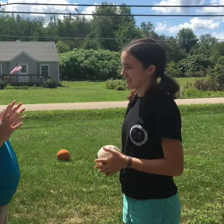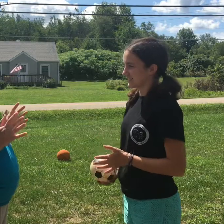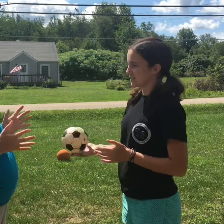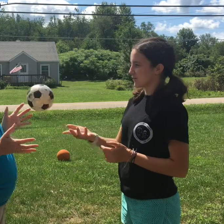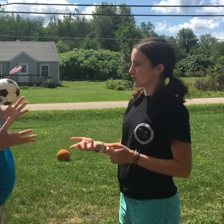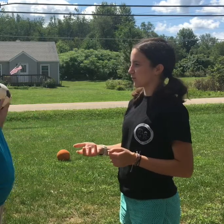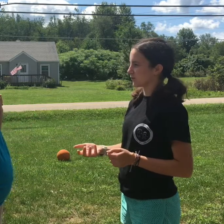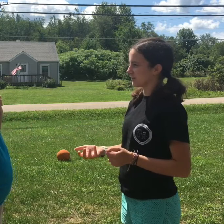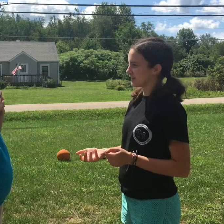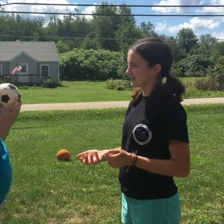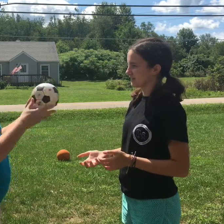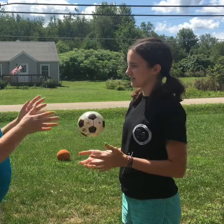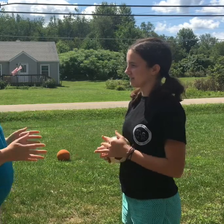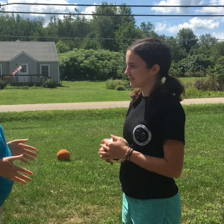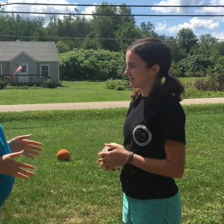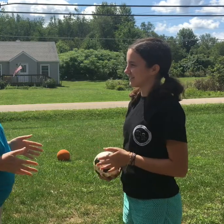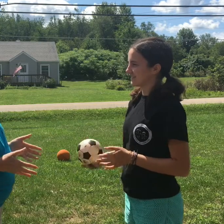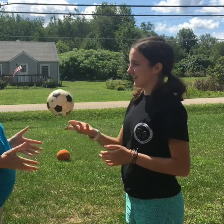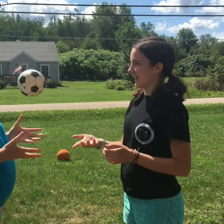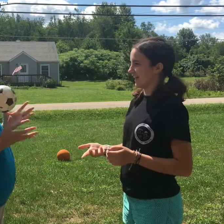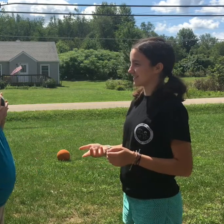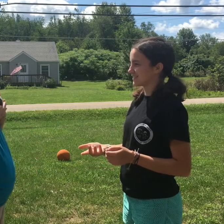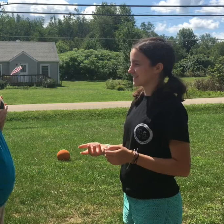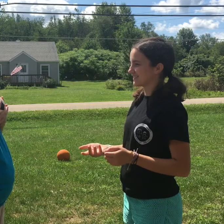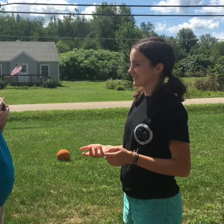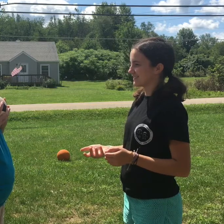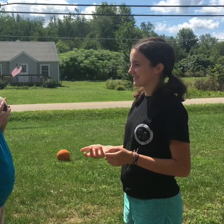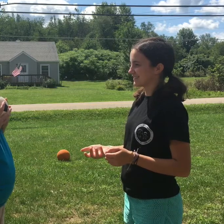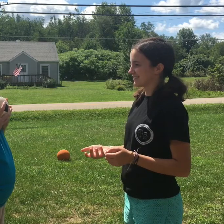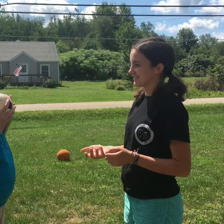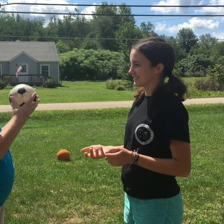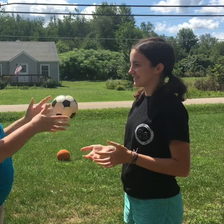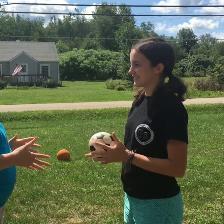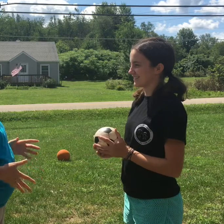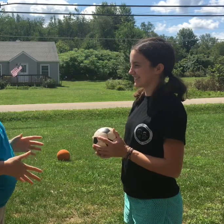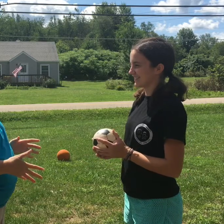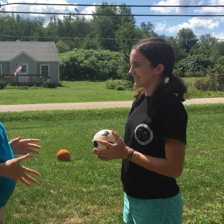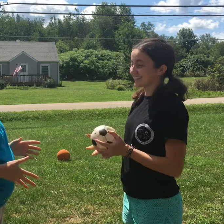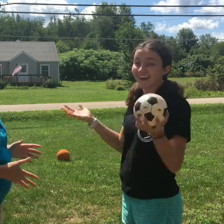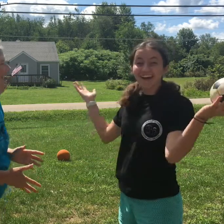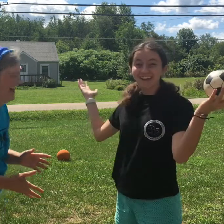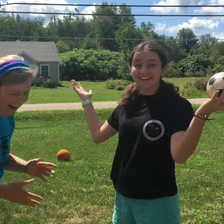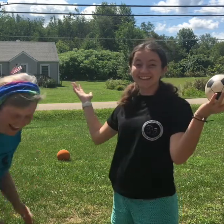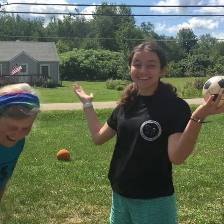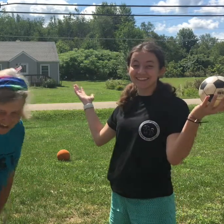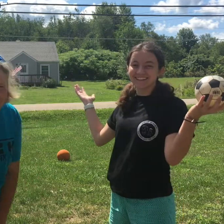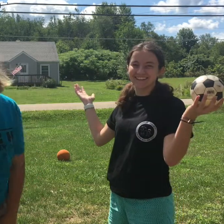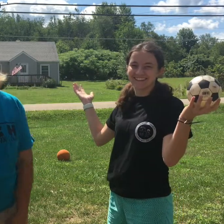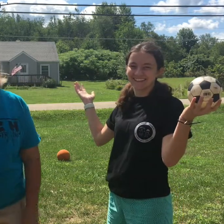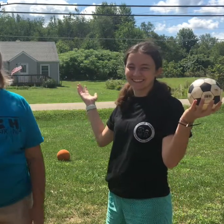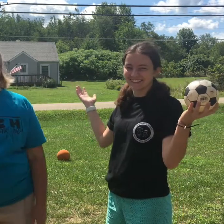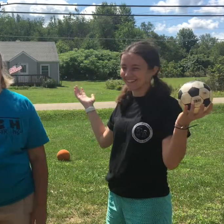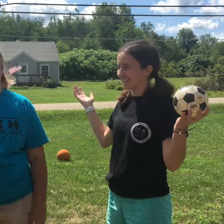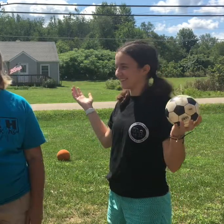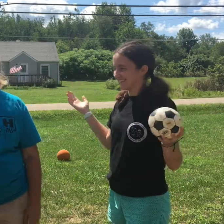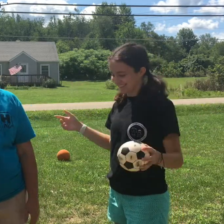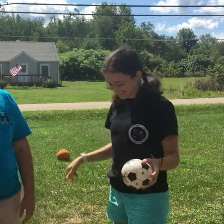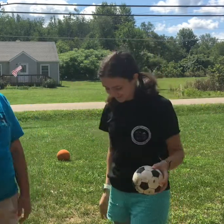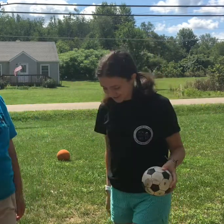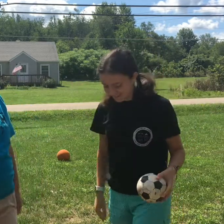Ecclesiastes 4:9 and 10. Yay! I thought I was going to drop the ball. We did